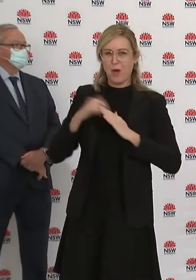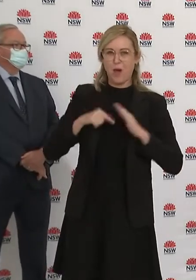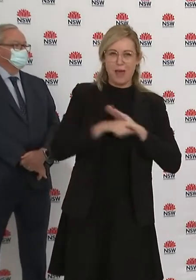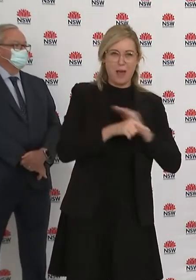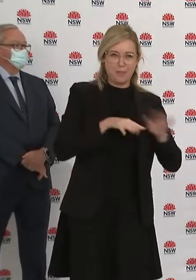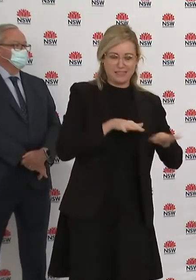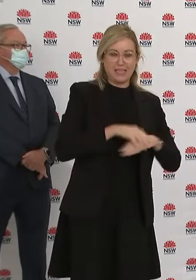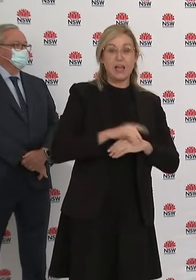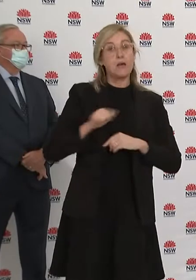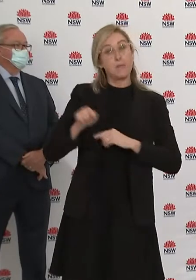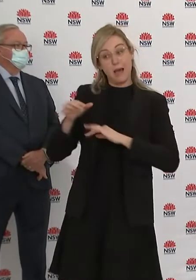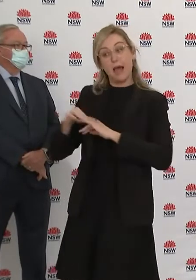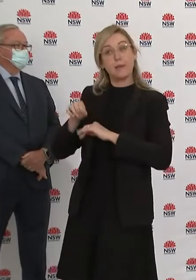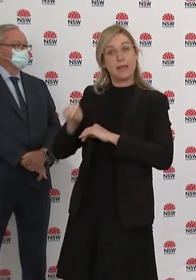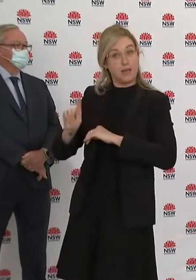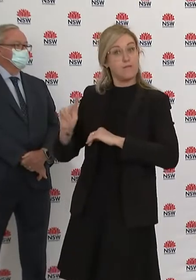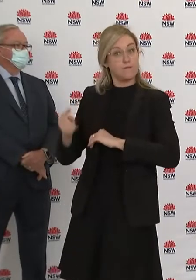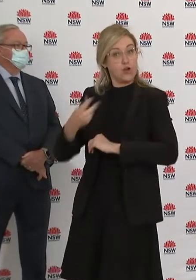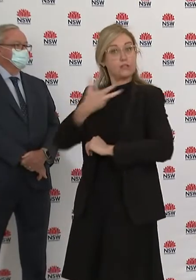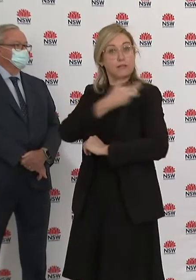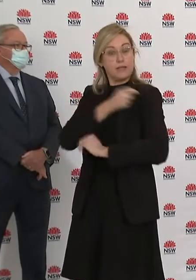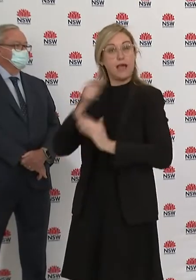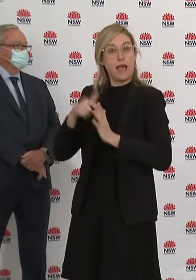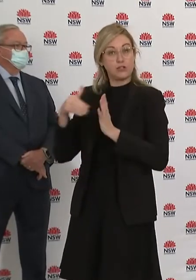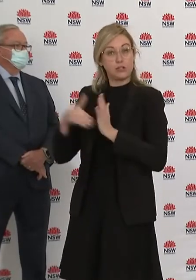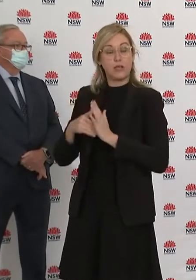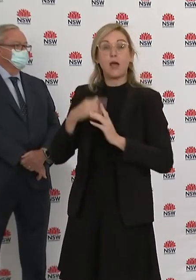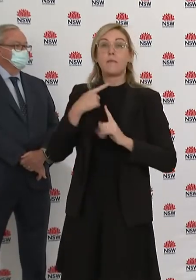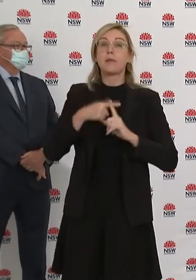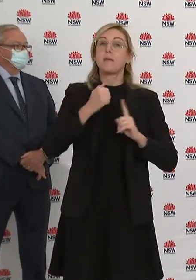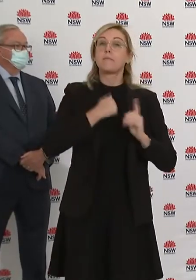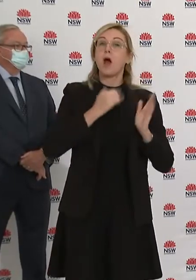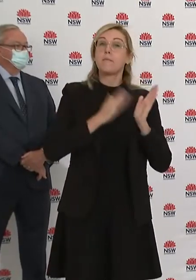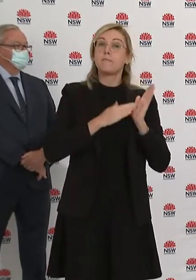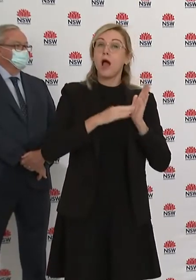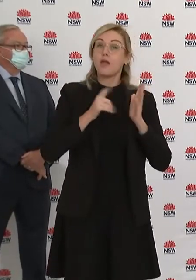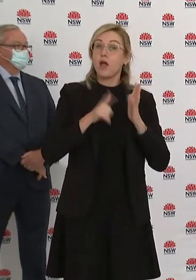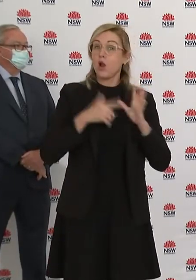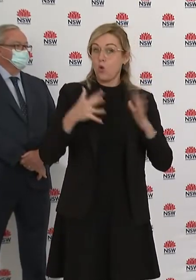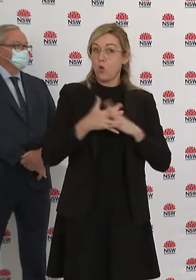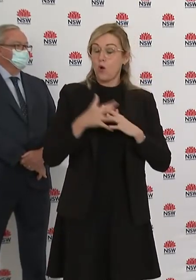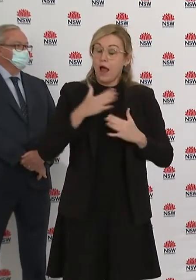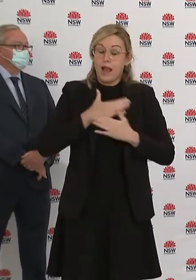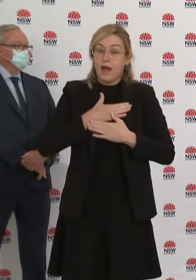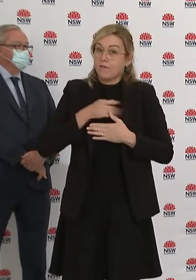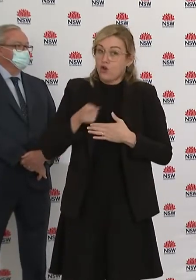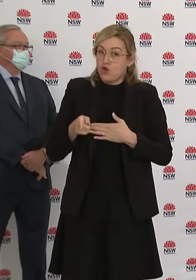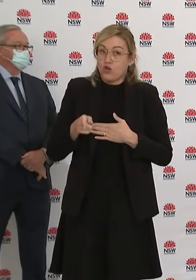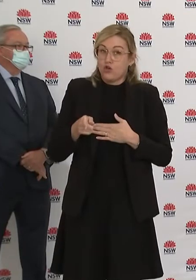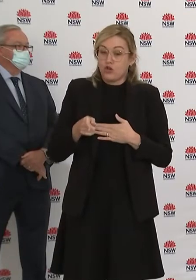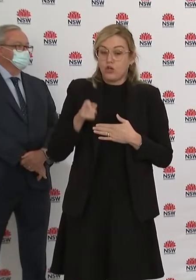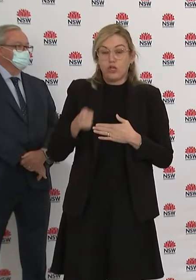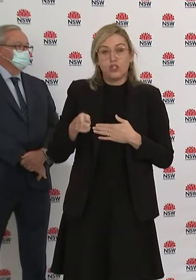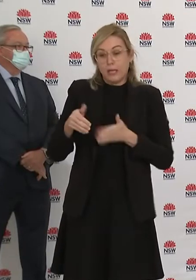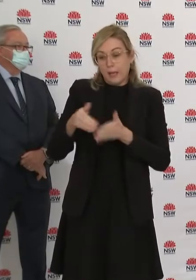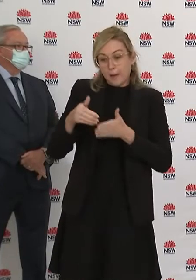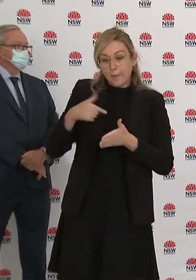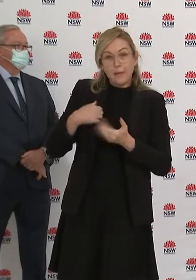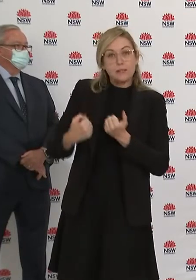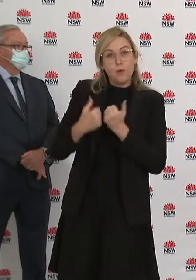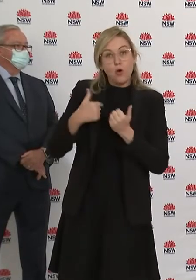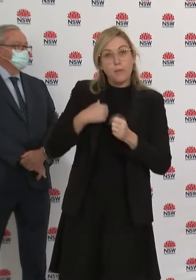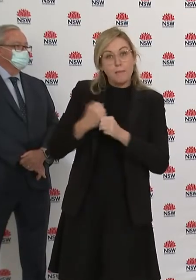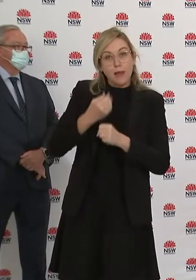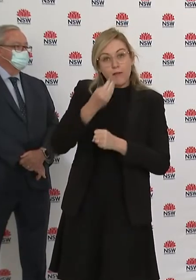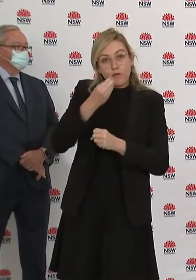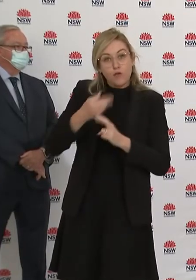AstraZeneca. And my mother-in-law, who again I care for dearly, who's been making food for me,